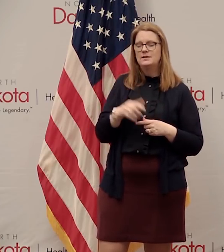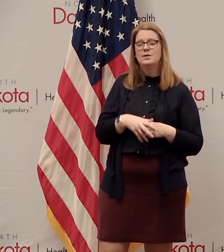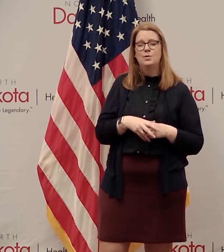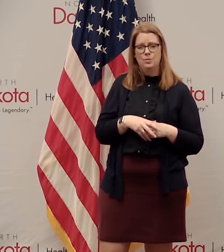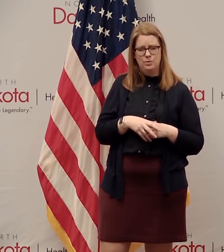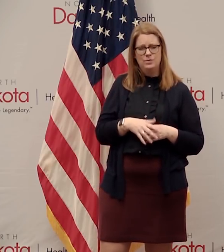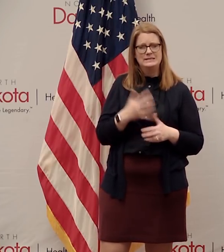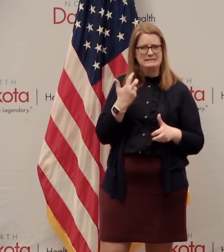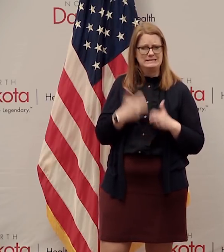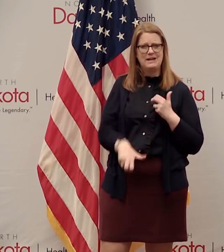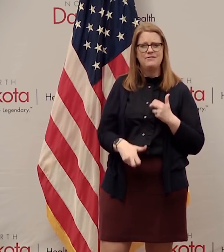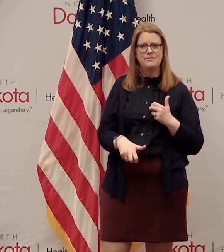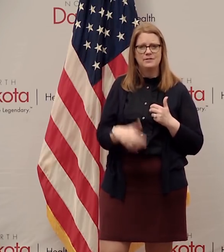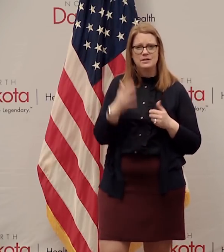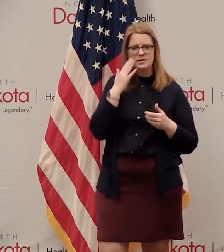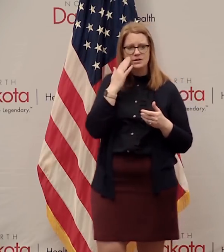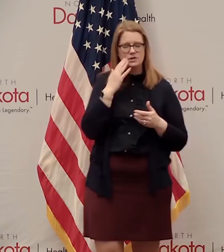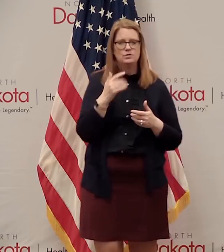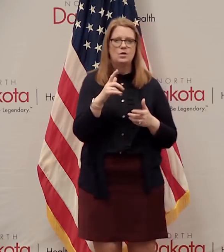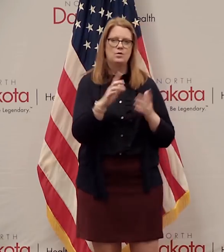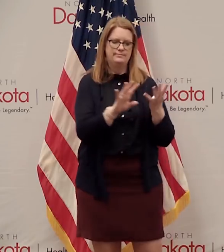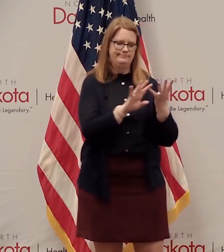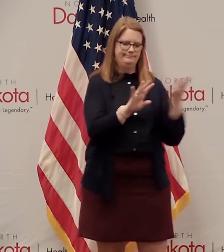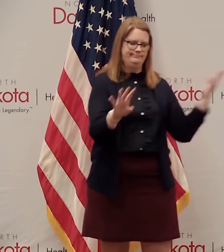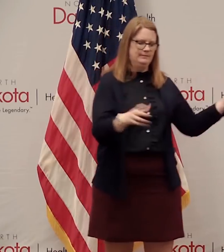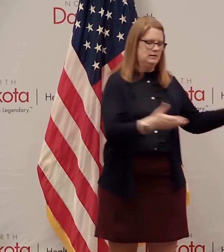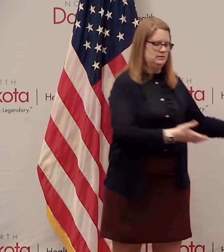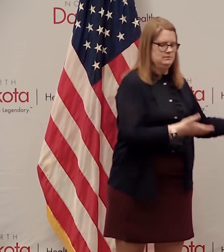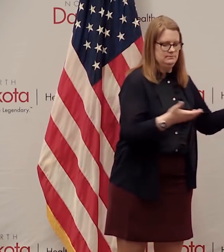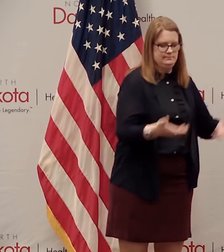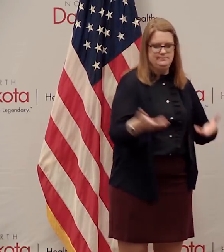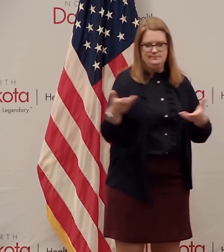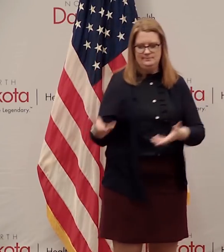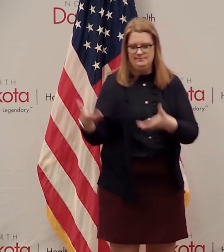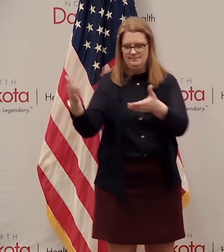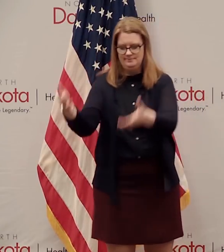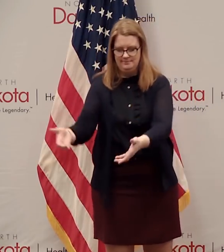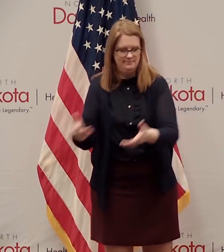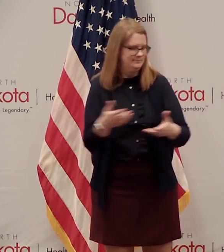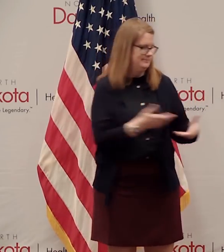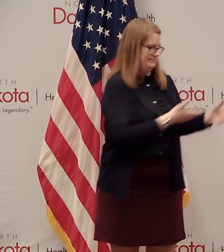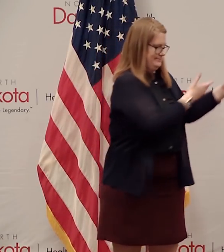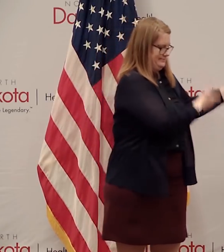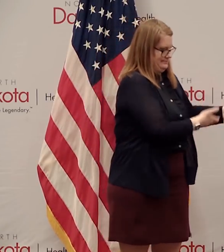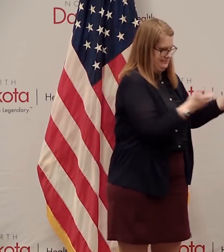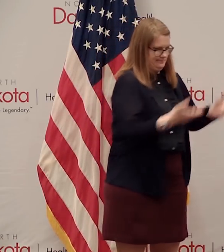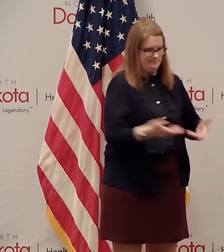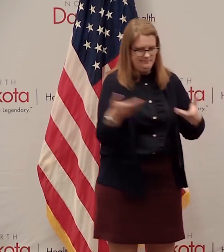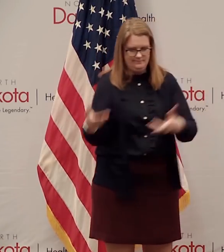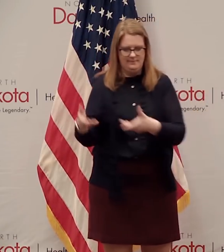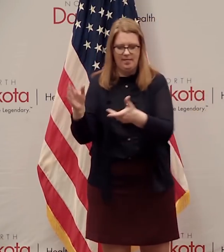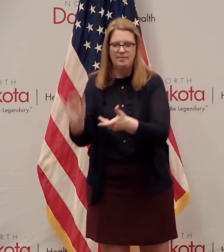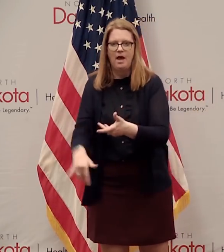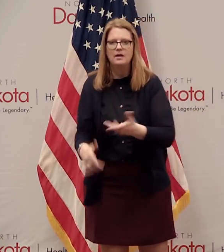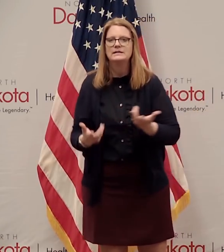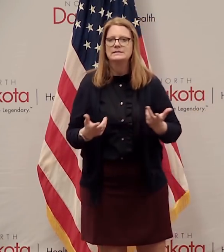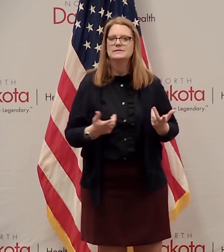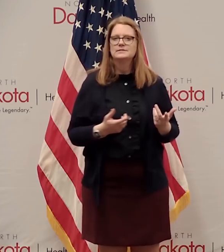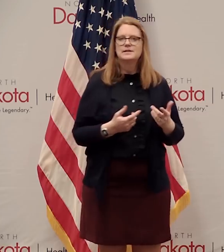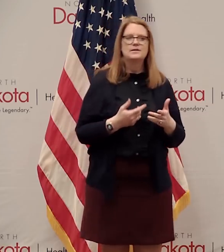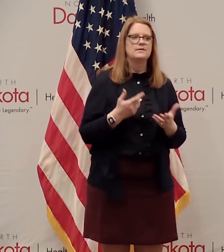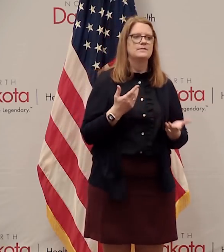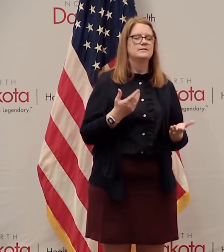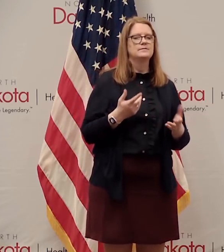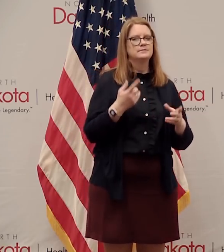hard when you're on a sandbag line to maintain that distance. So again, would people try to